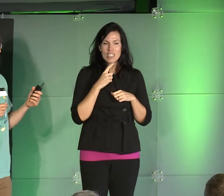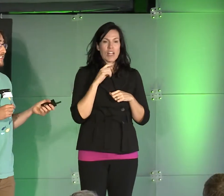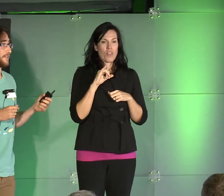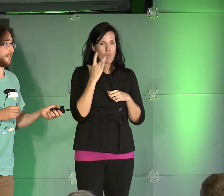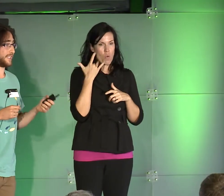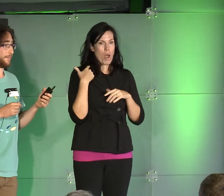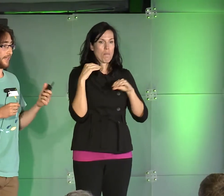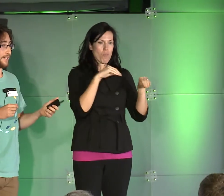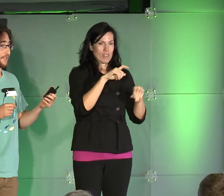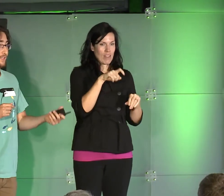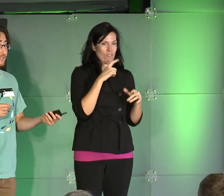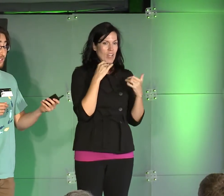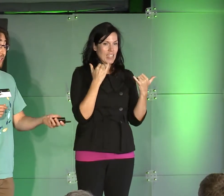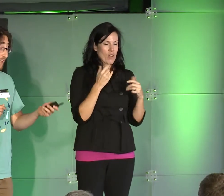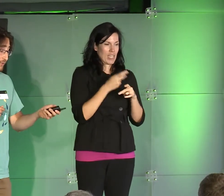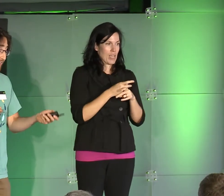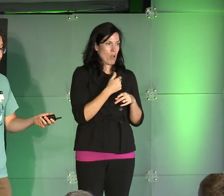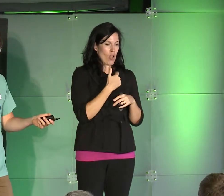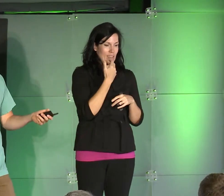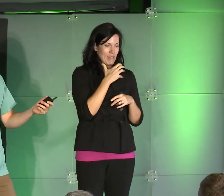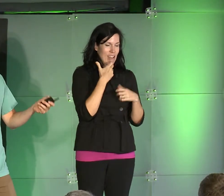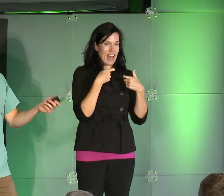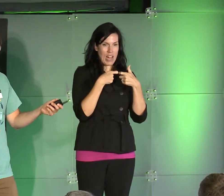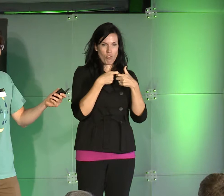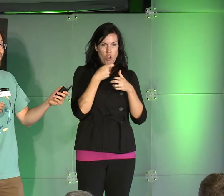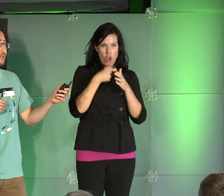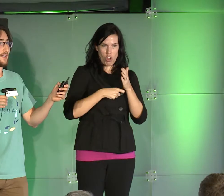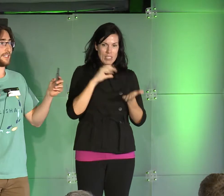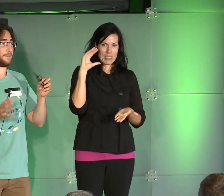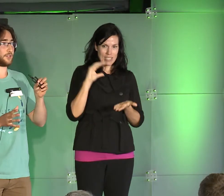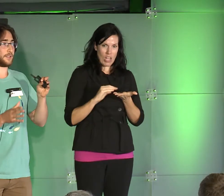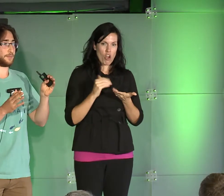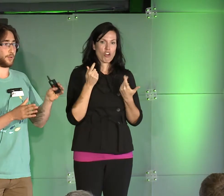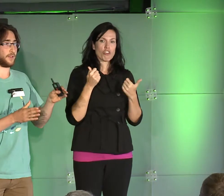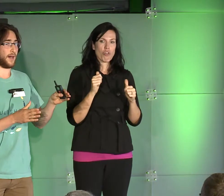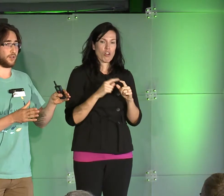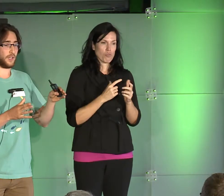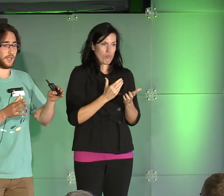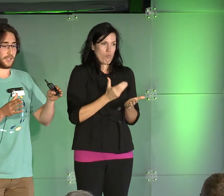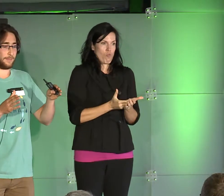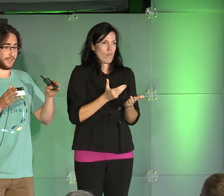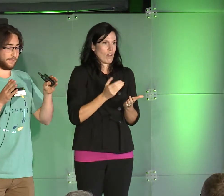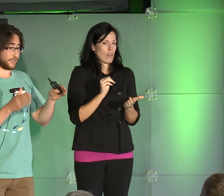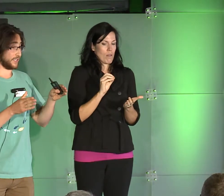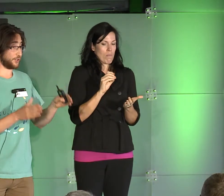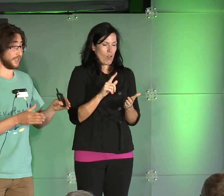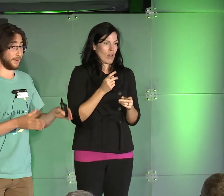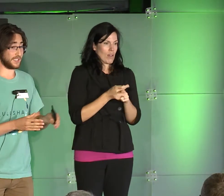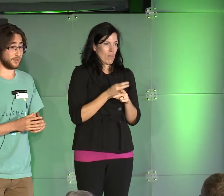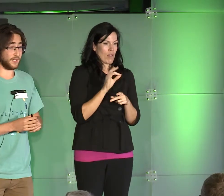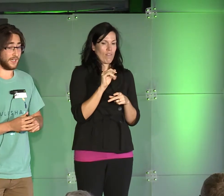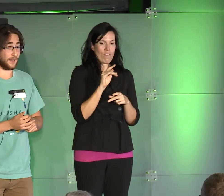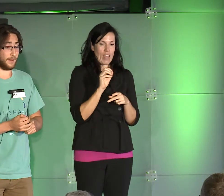why we're moving to Texas for now, is to keep our heating electricity costs down and try to just prove the model, keeping factors as